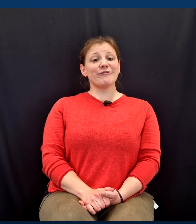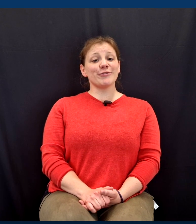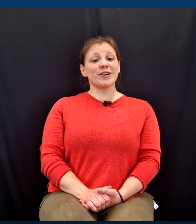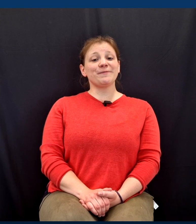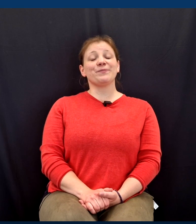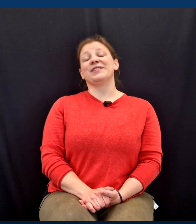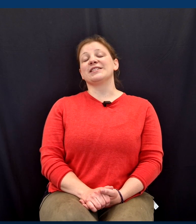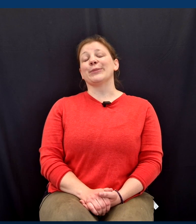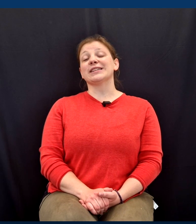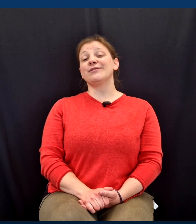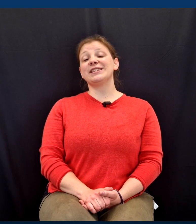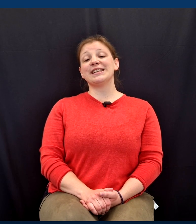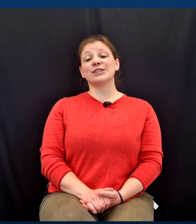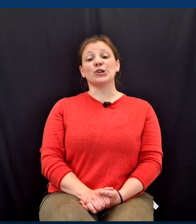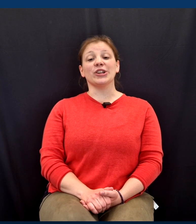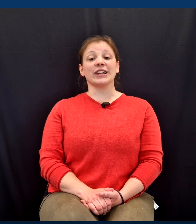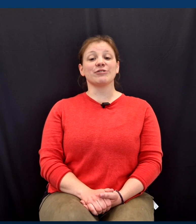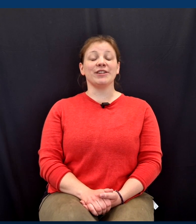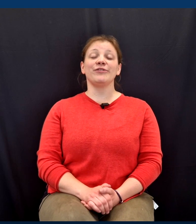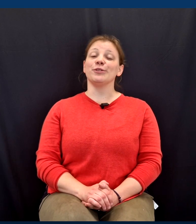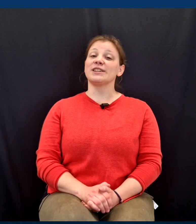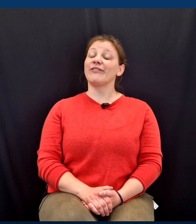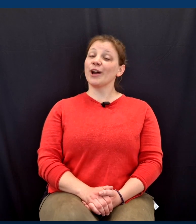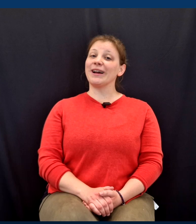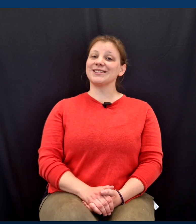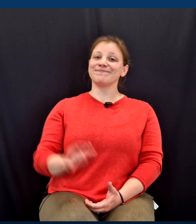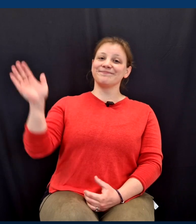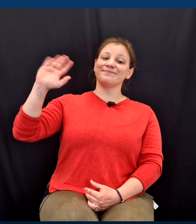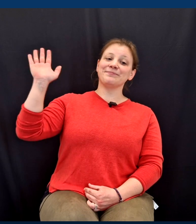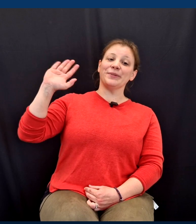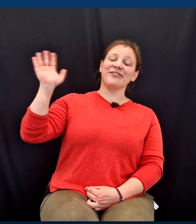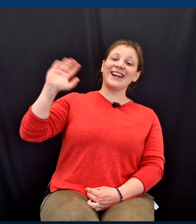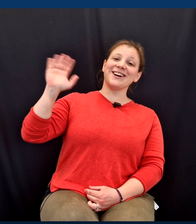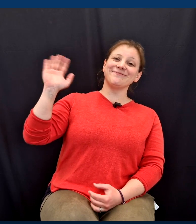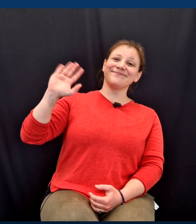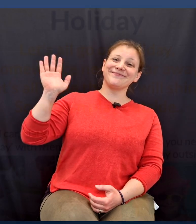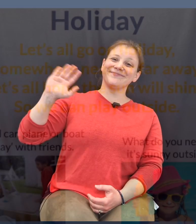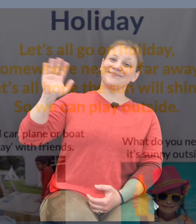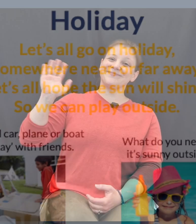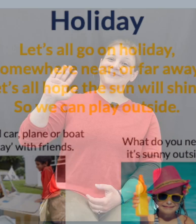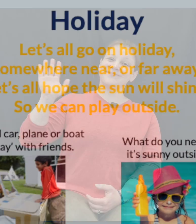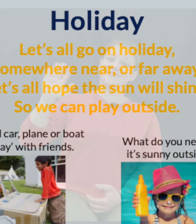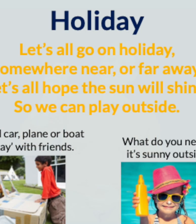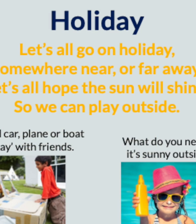Super job, everyone. There's some activities on the next screen for you to have a go at. Bye for now.